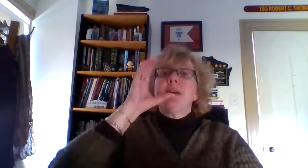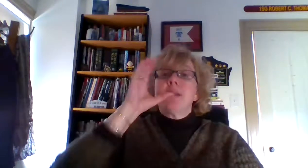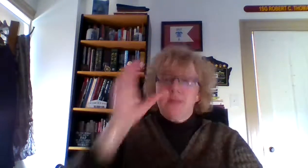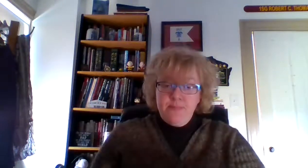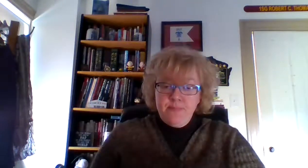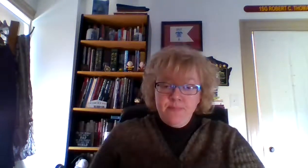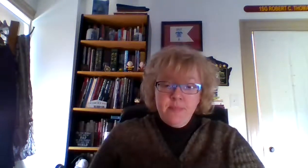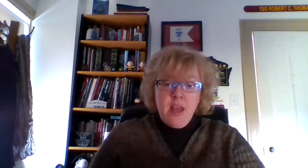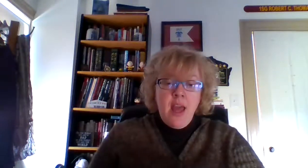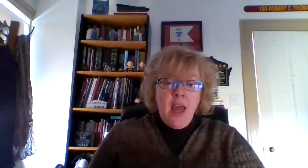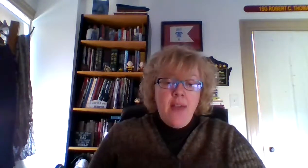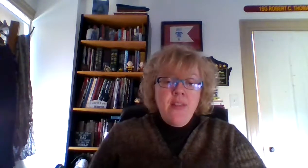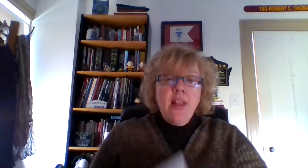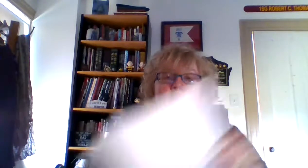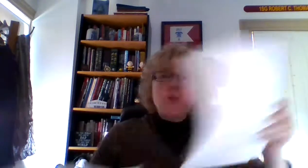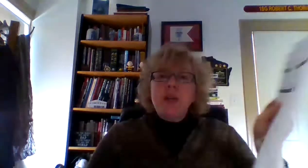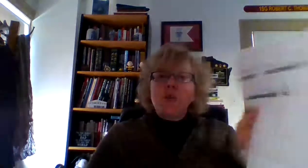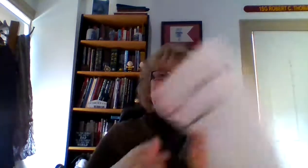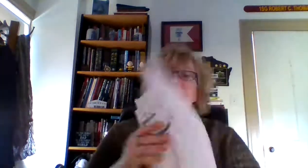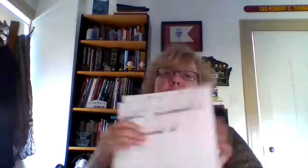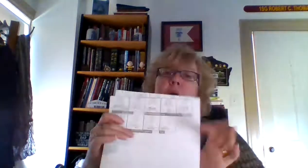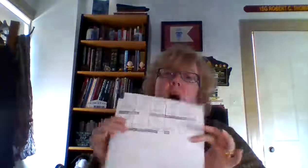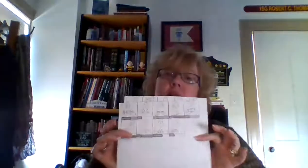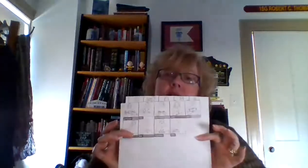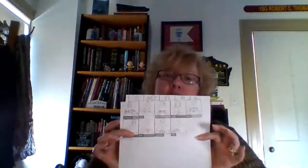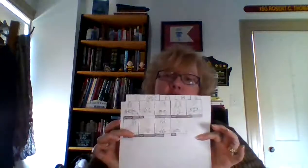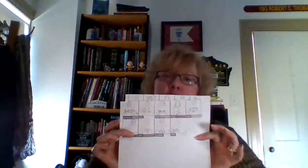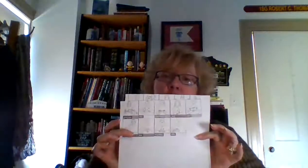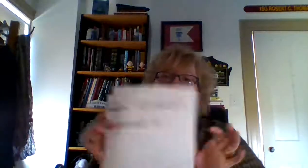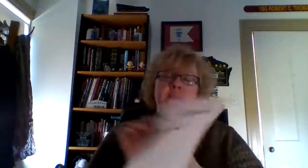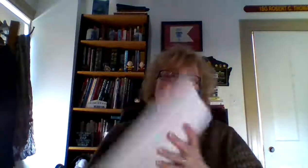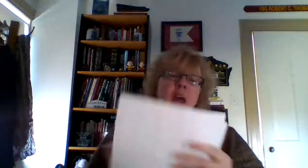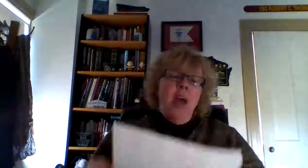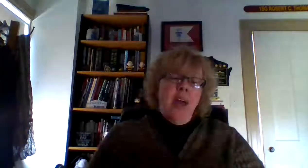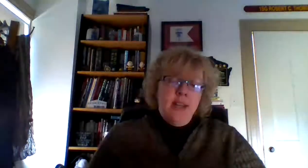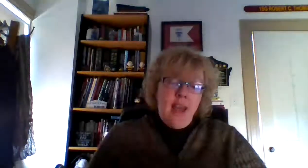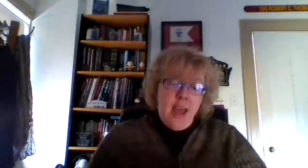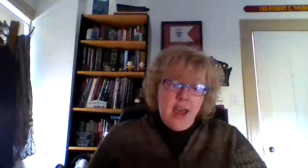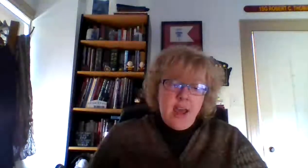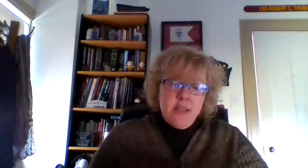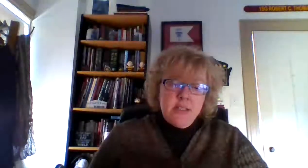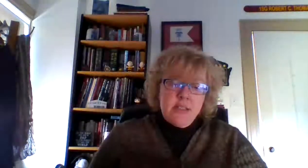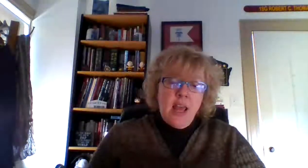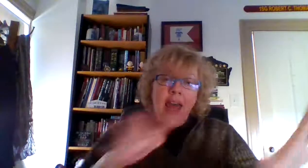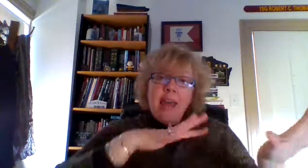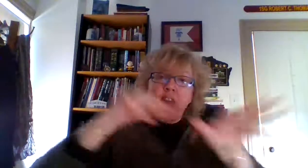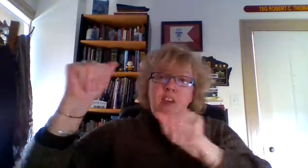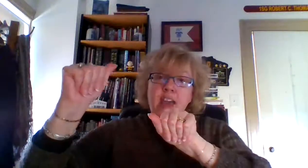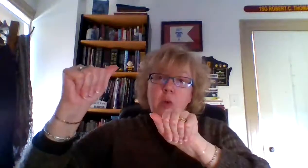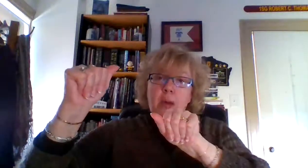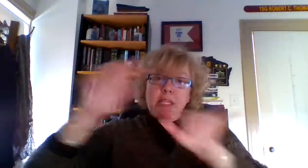Drink. And then the last one is really small. It's a teeny one. And it has evacuate.